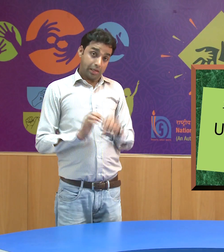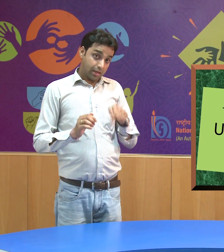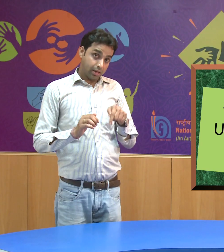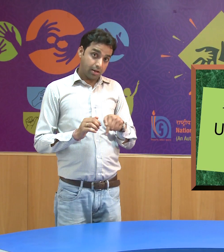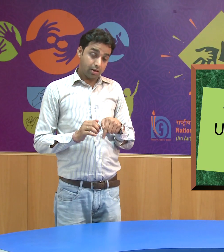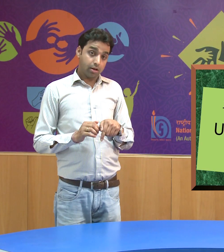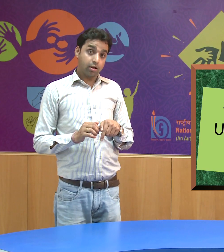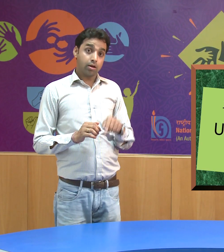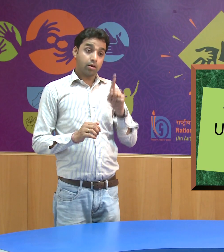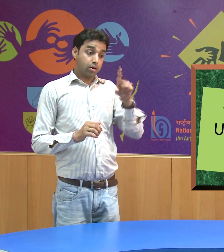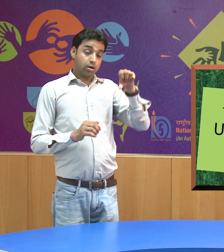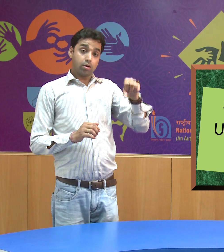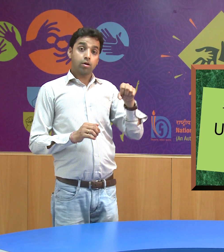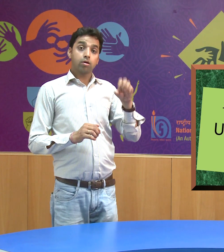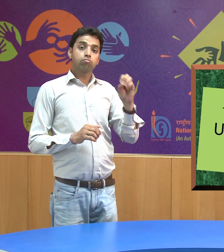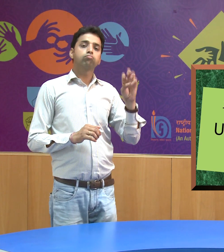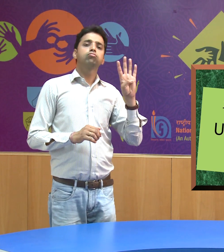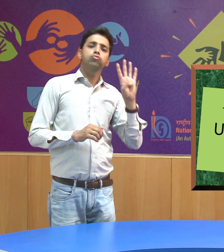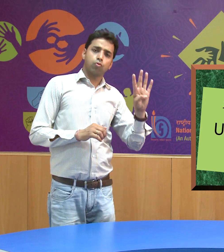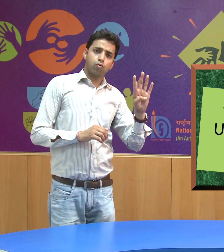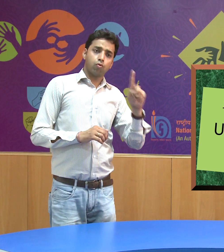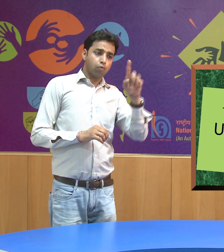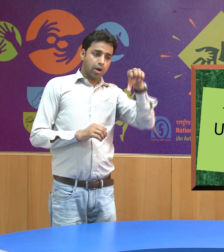in 1904,